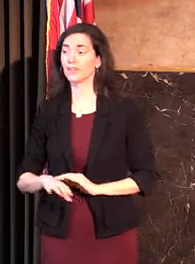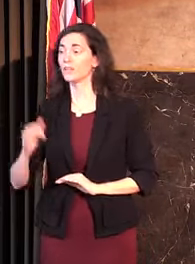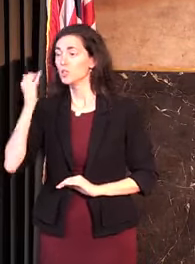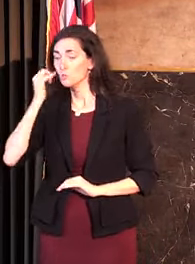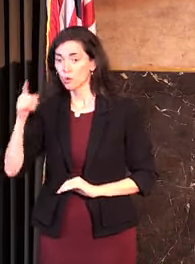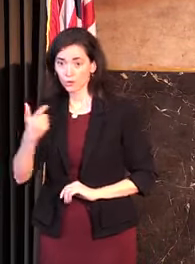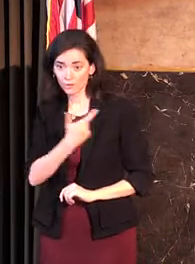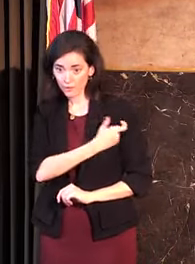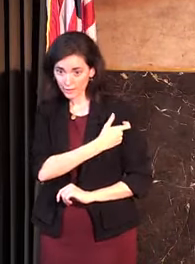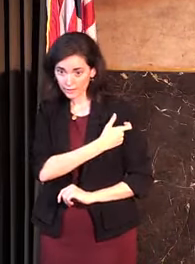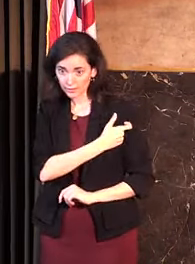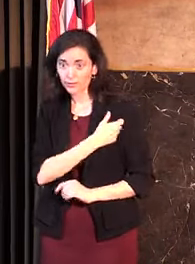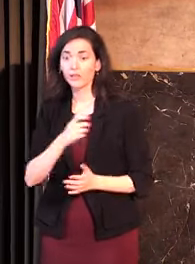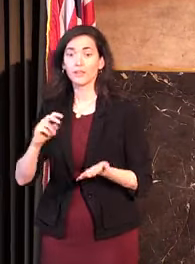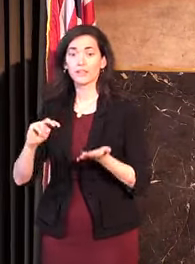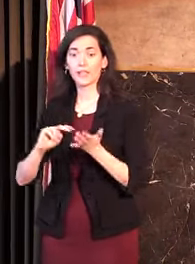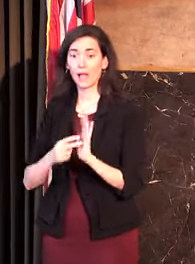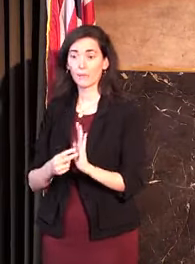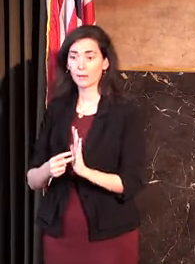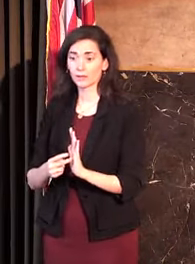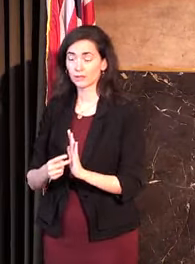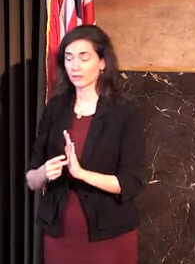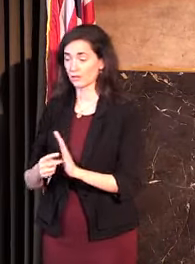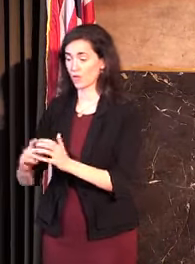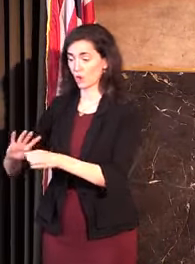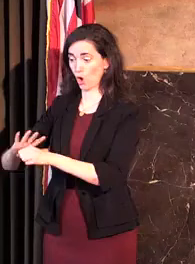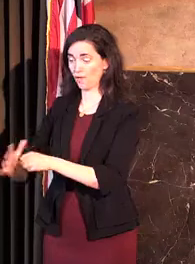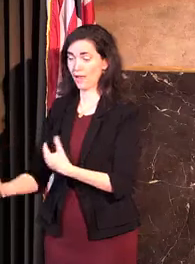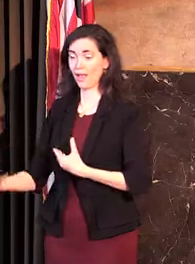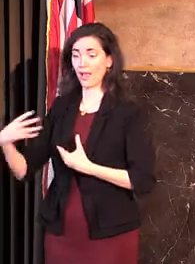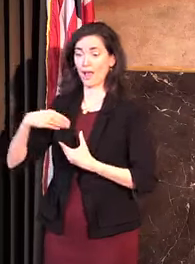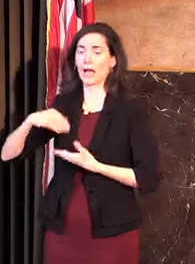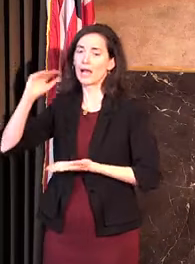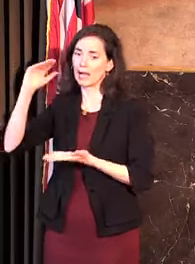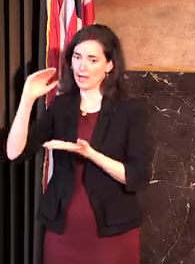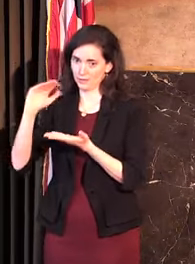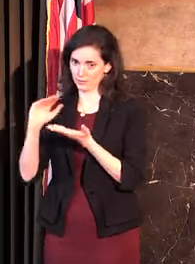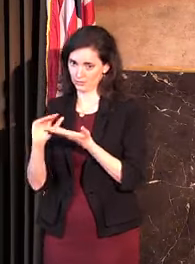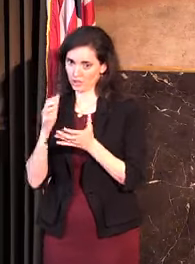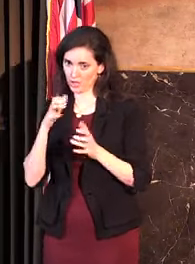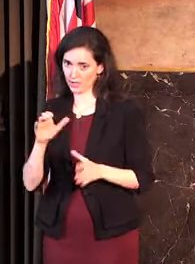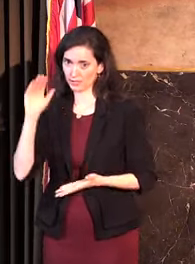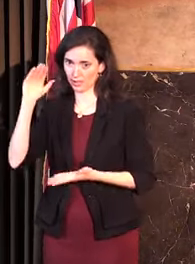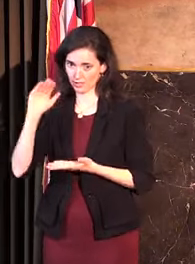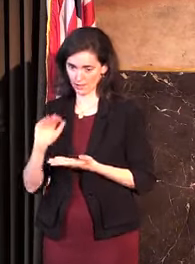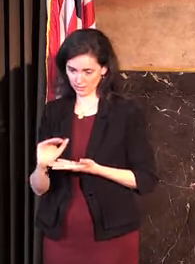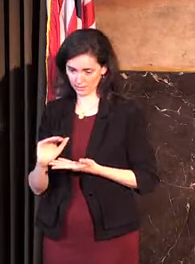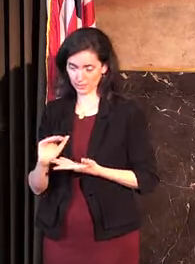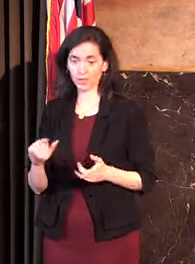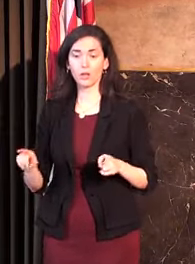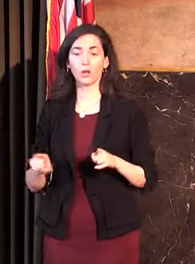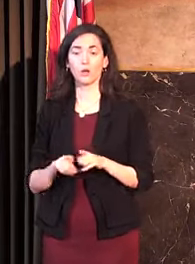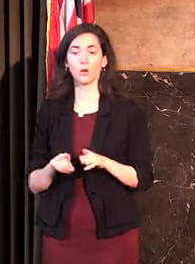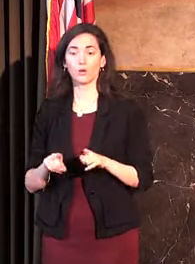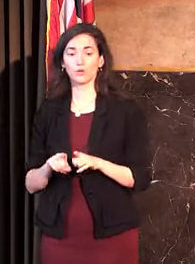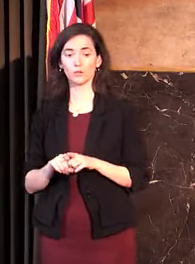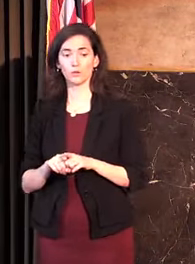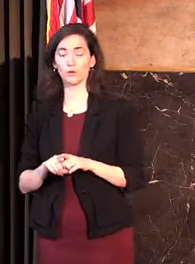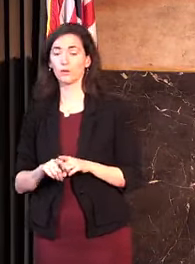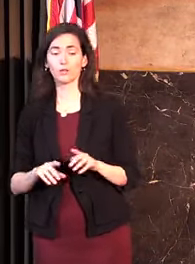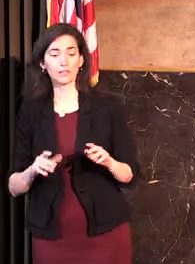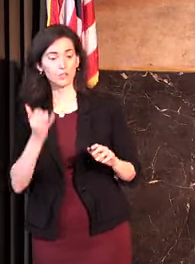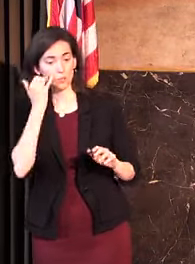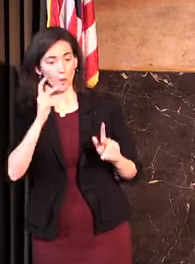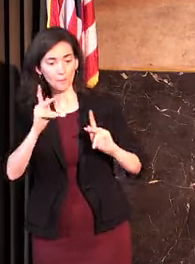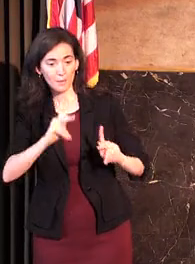likely to contract the disease, and so transmission is reduced in the proportion to which the population's